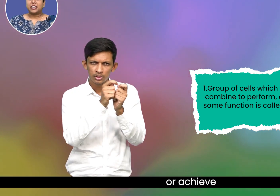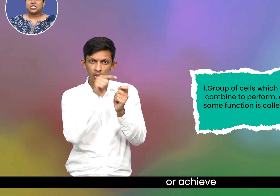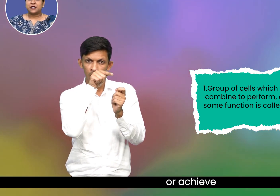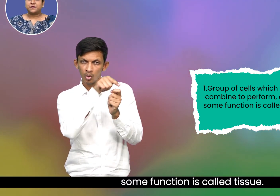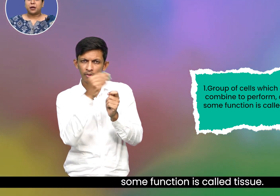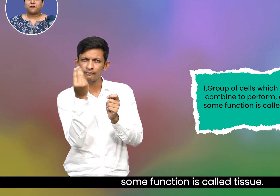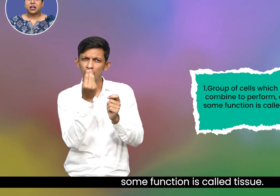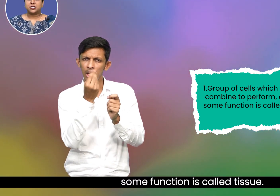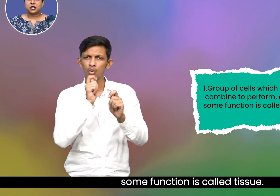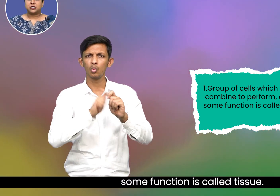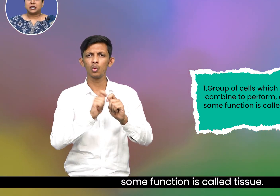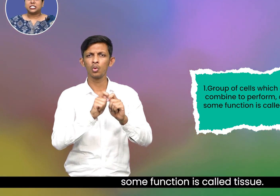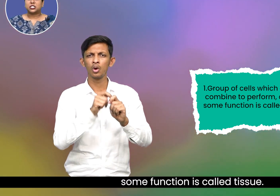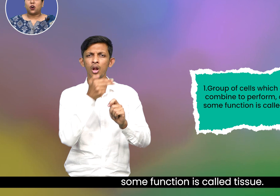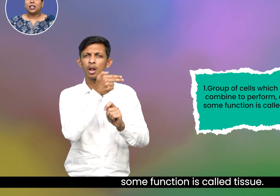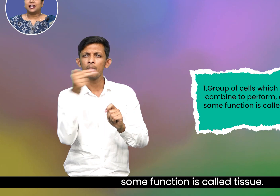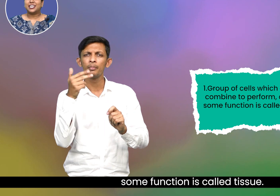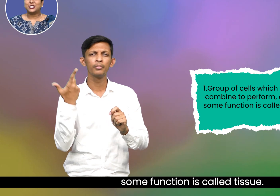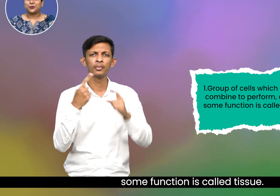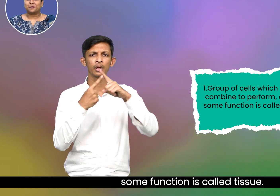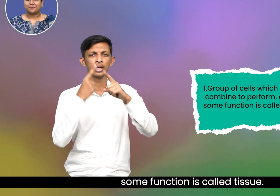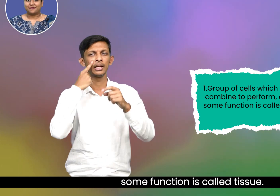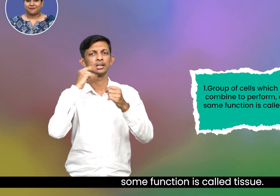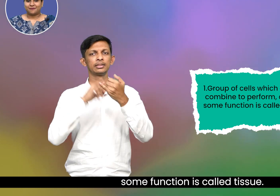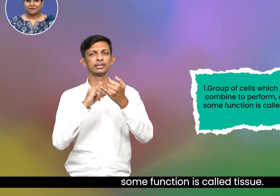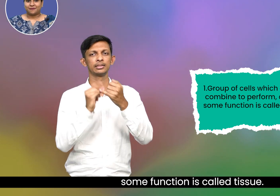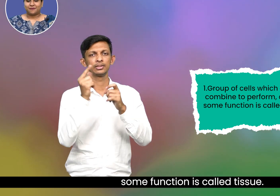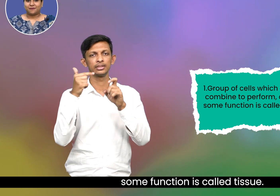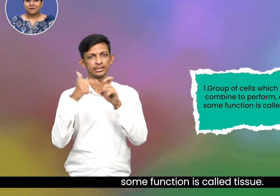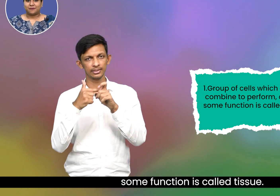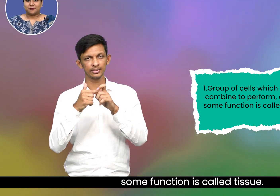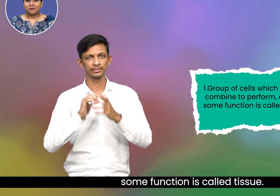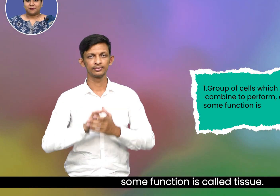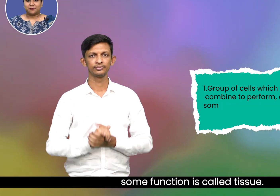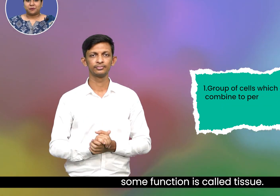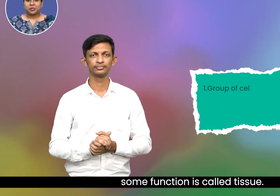or achieve some function is called tissue.